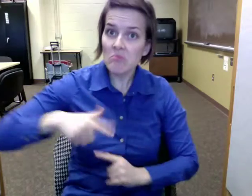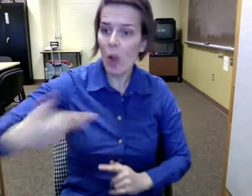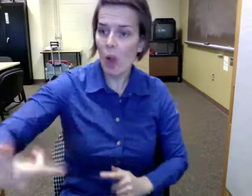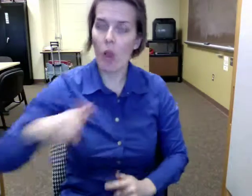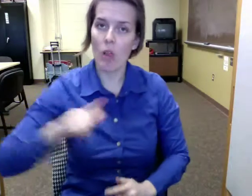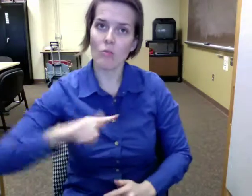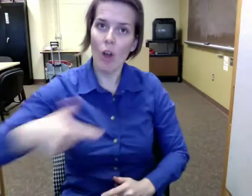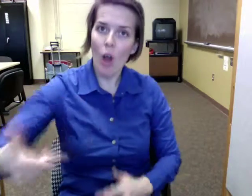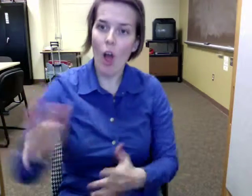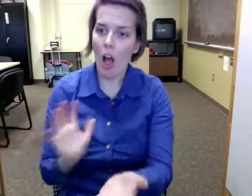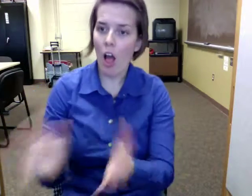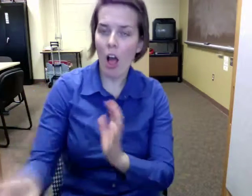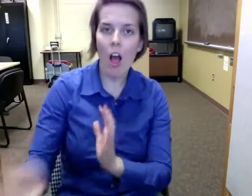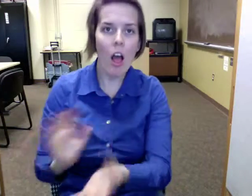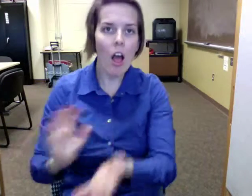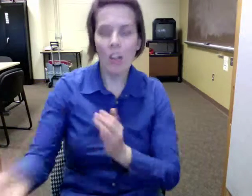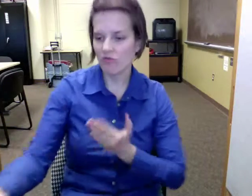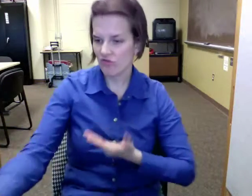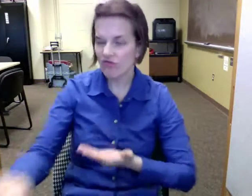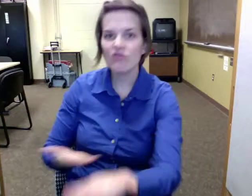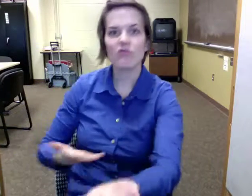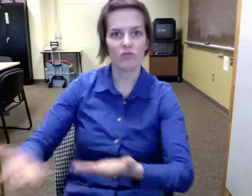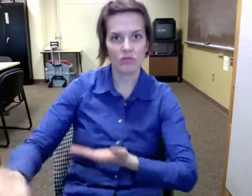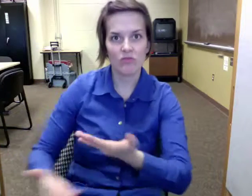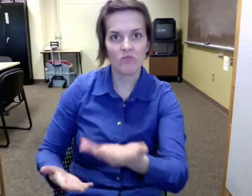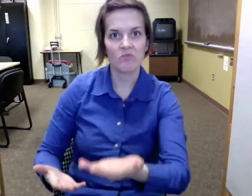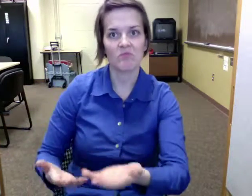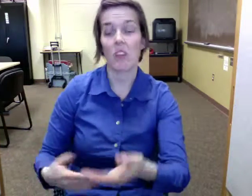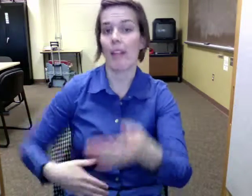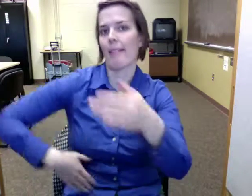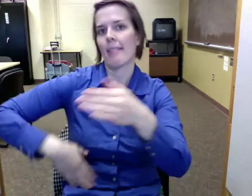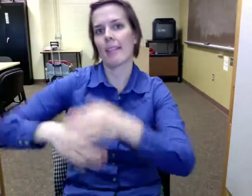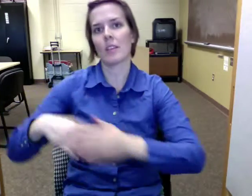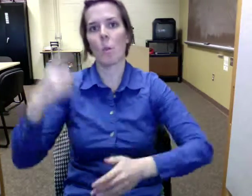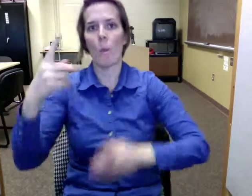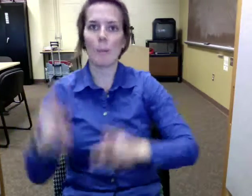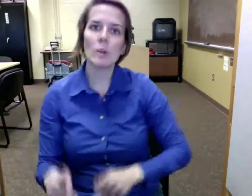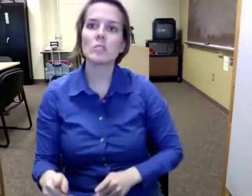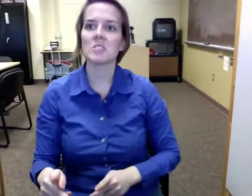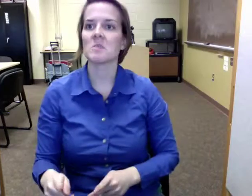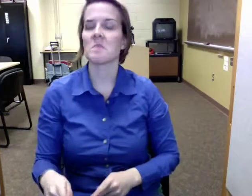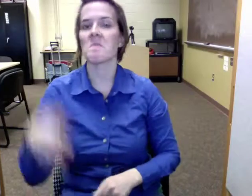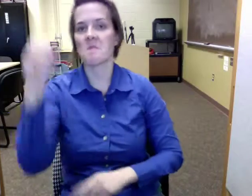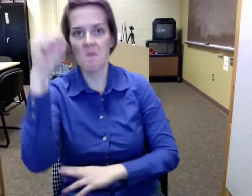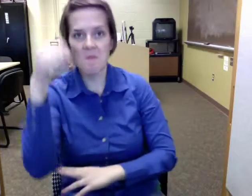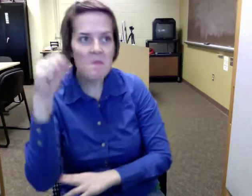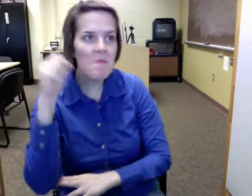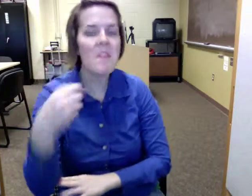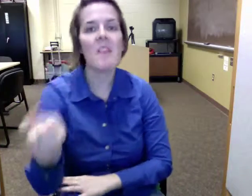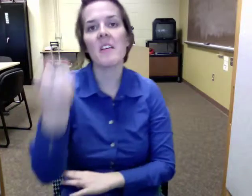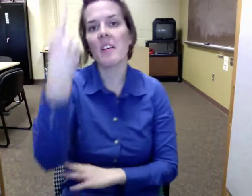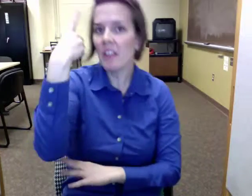least, one participant indicates comprehension and the other continues. It's two-directional,